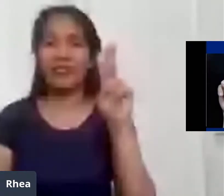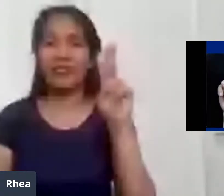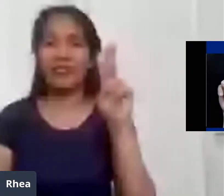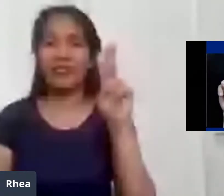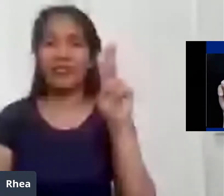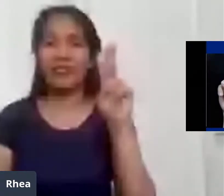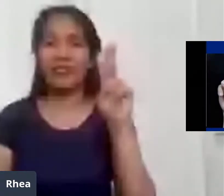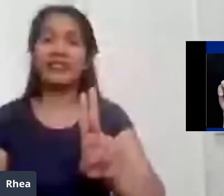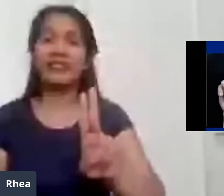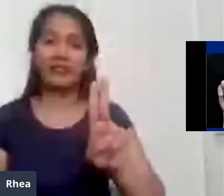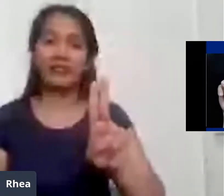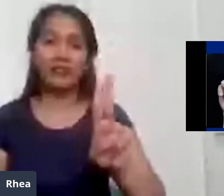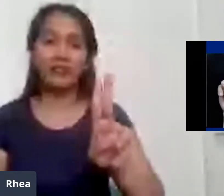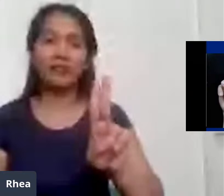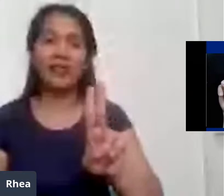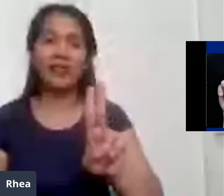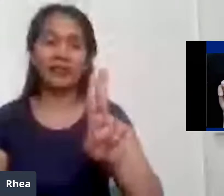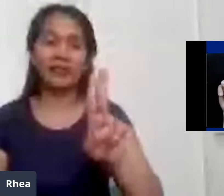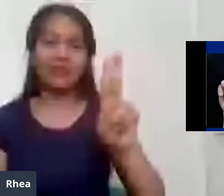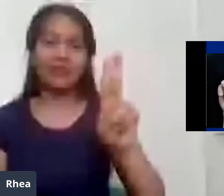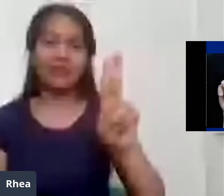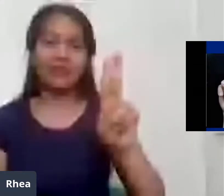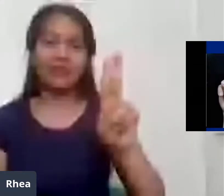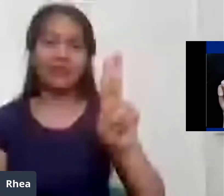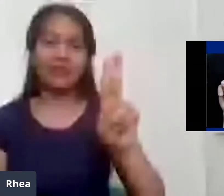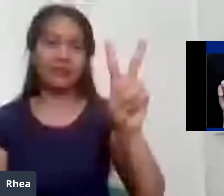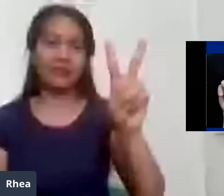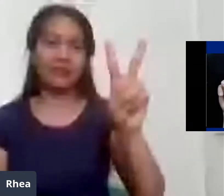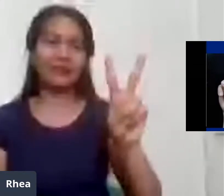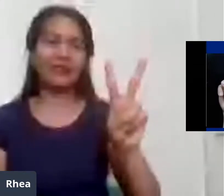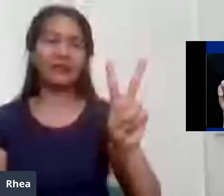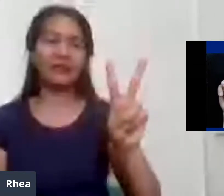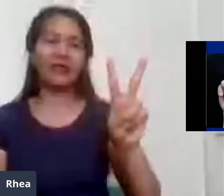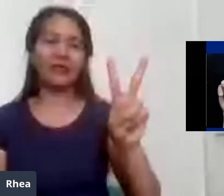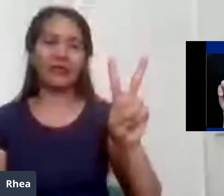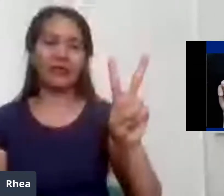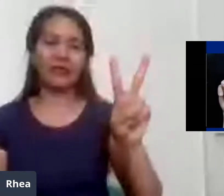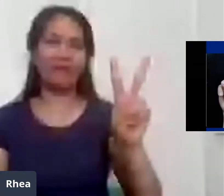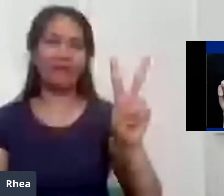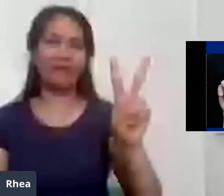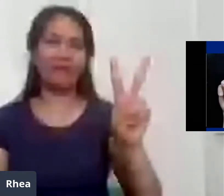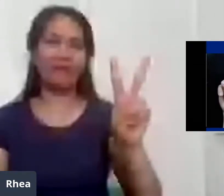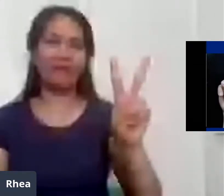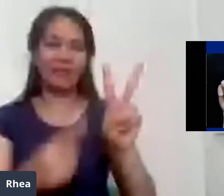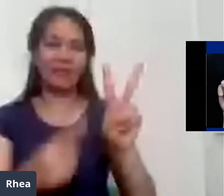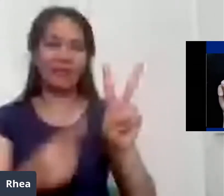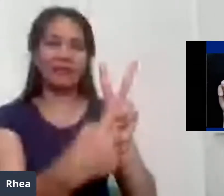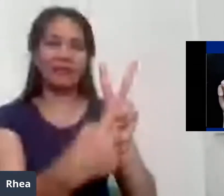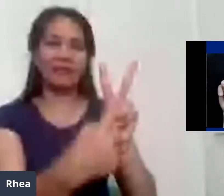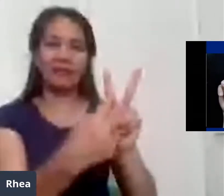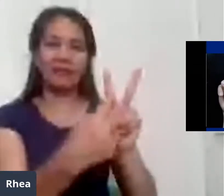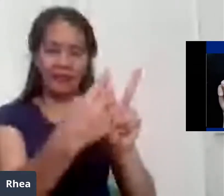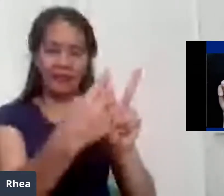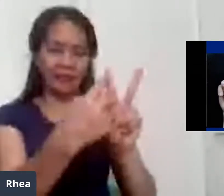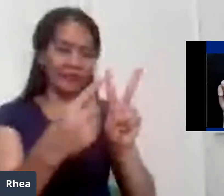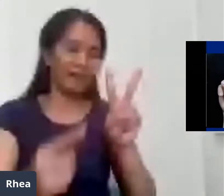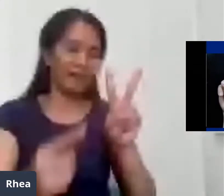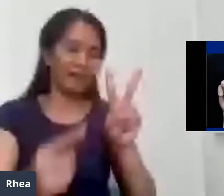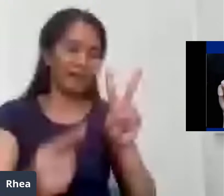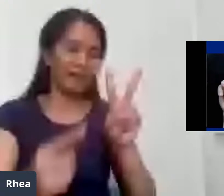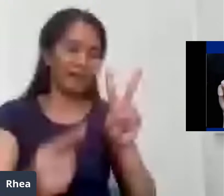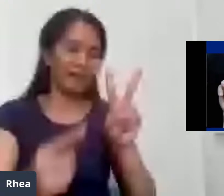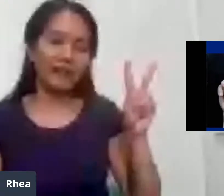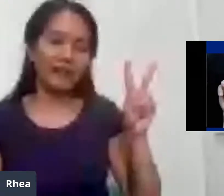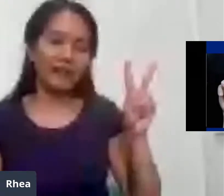Next, the letter V. It looks like letter U, but it is set apart. V. It looks